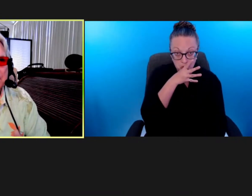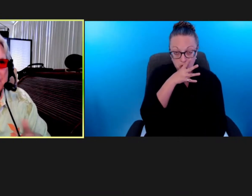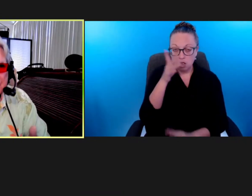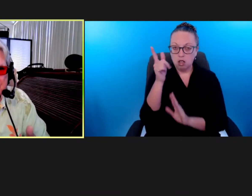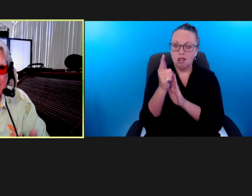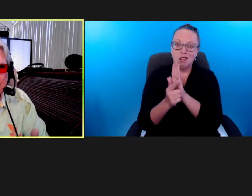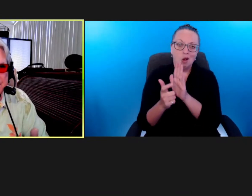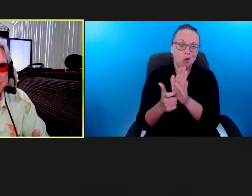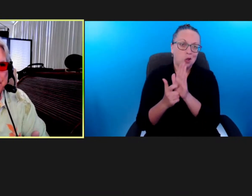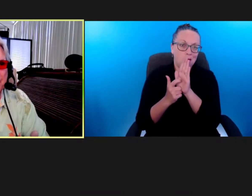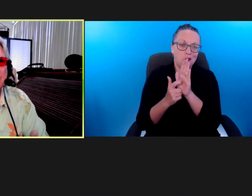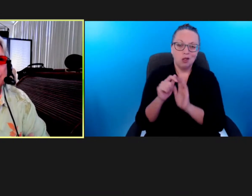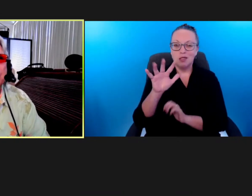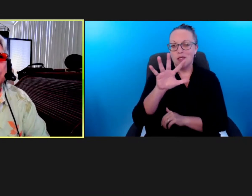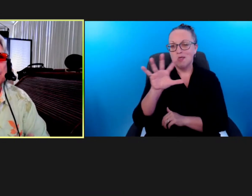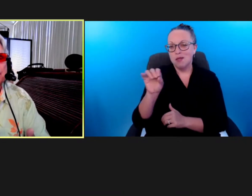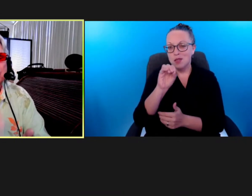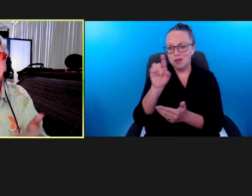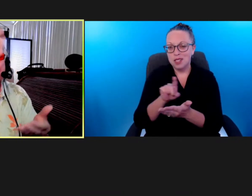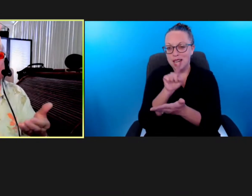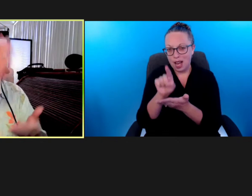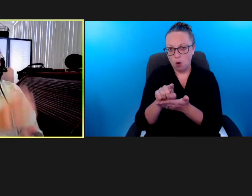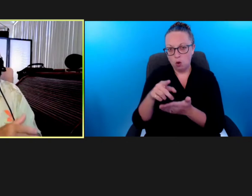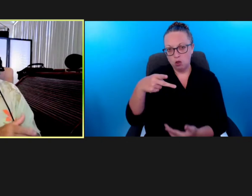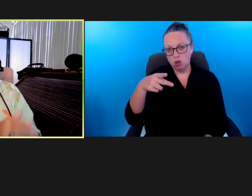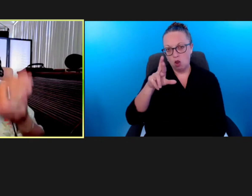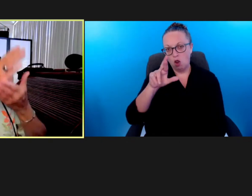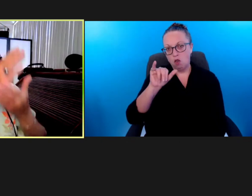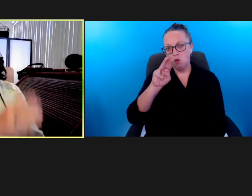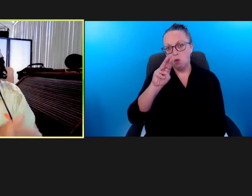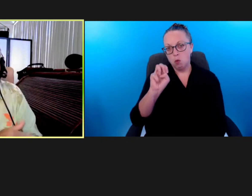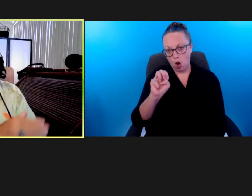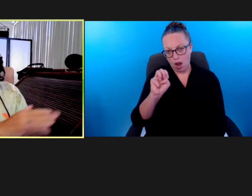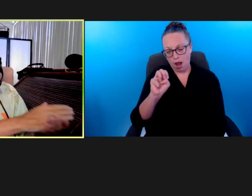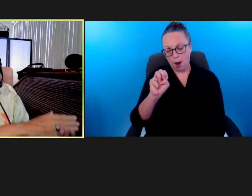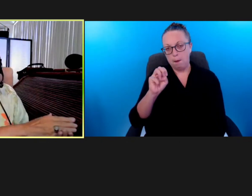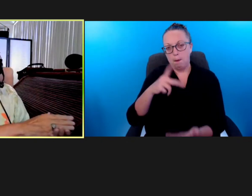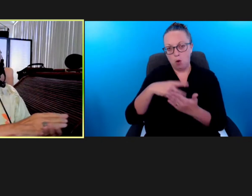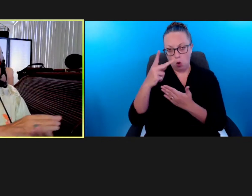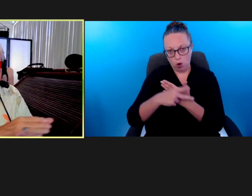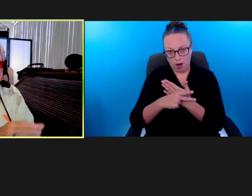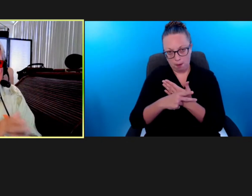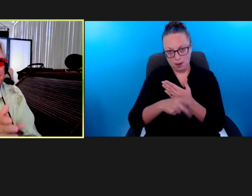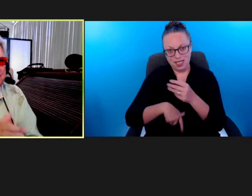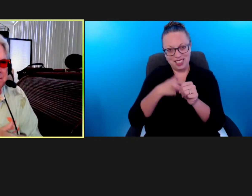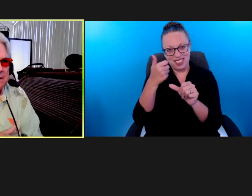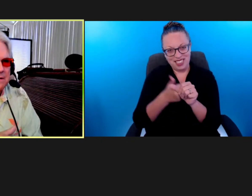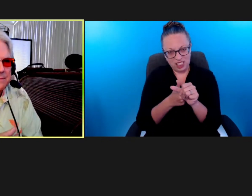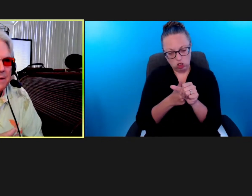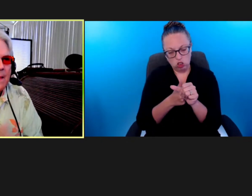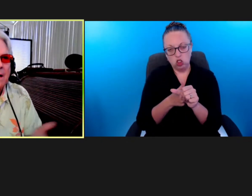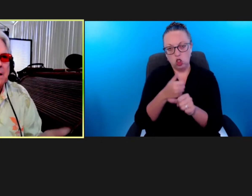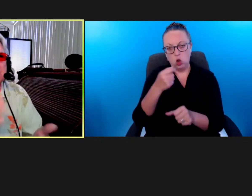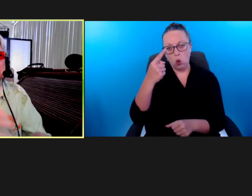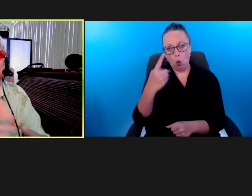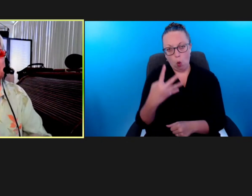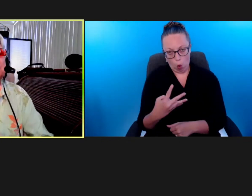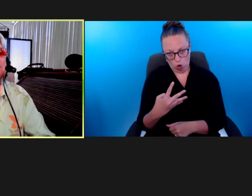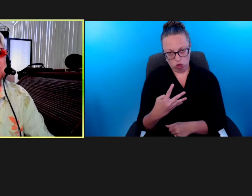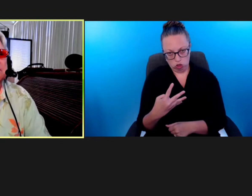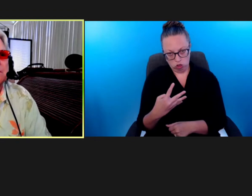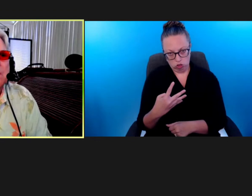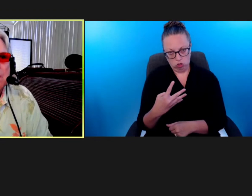requires only 50 hours of prime programming per calendar quarter for each channel to be described. An